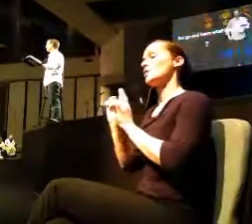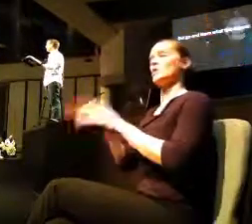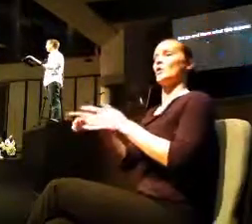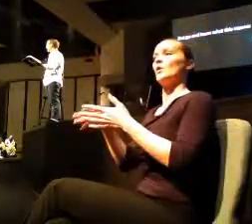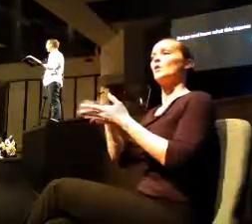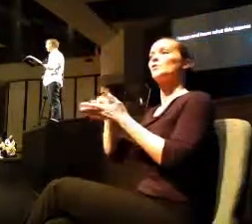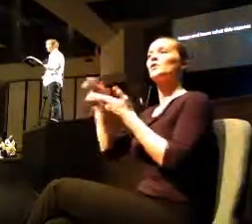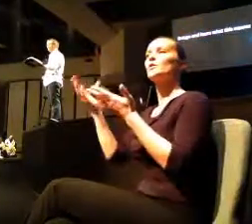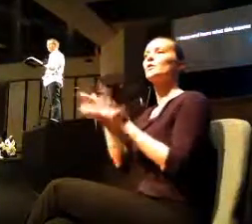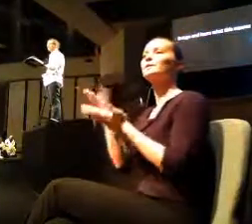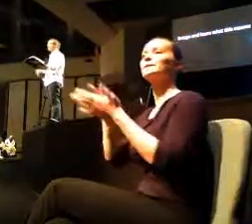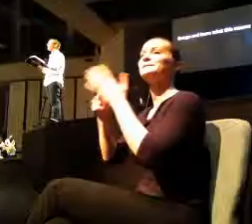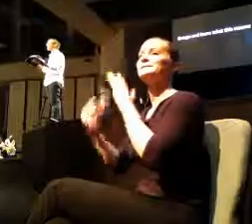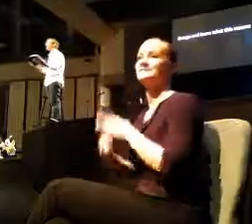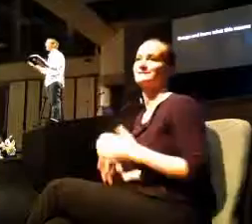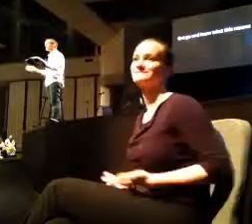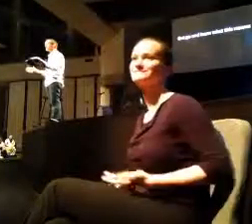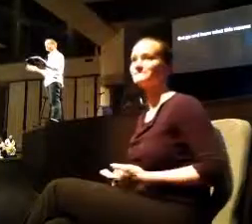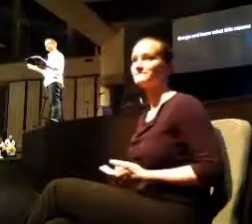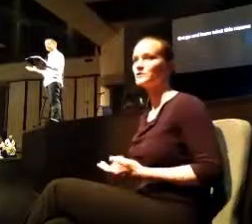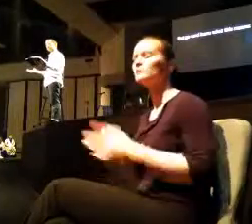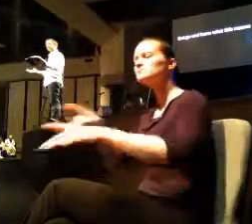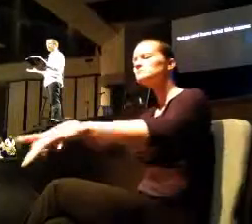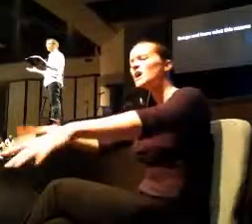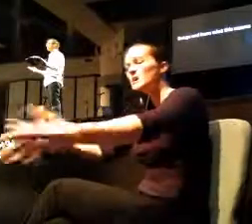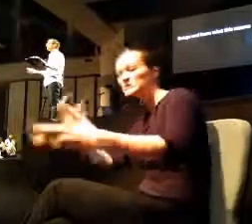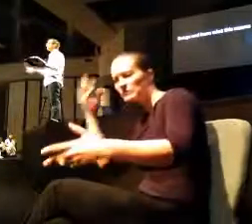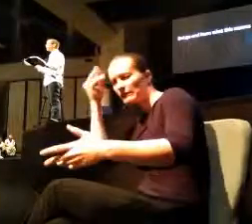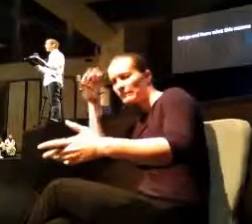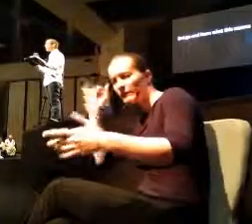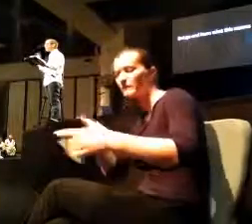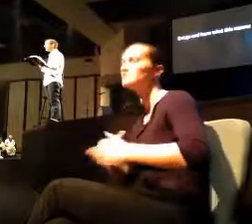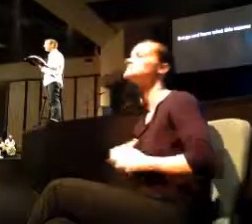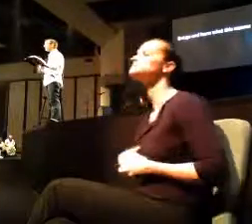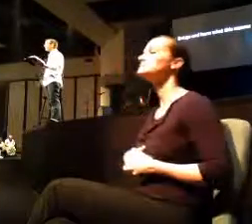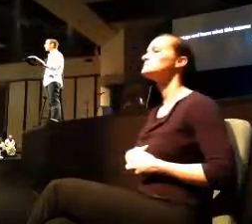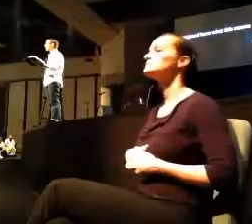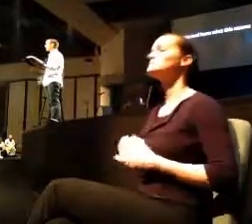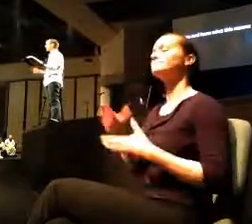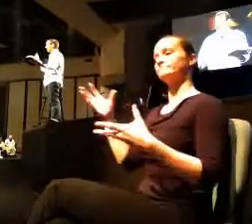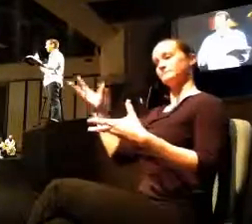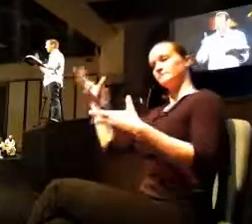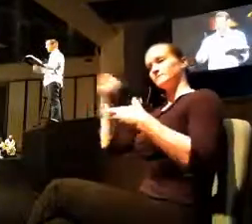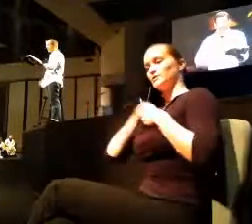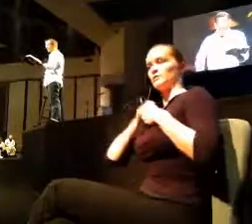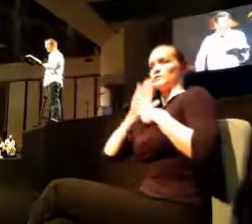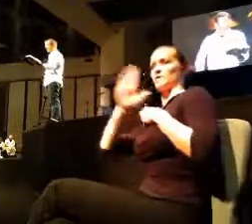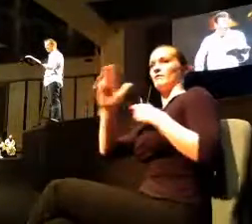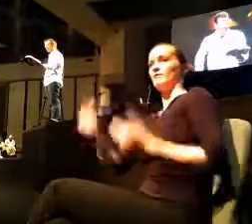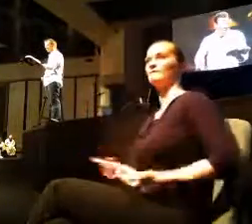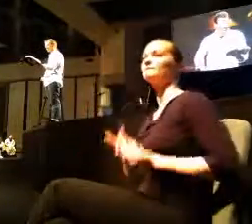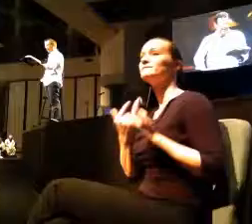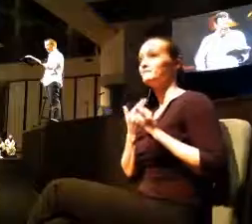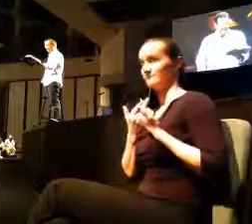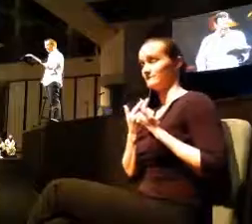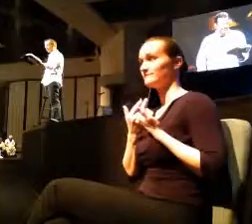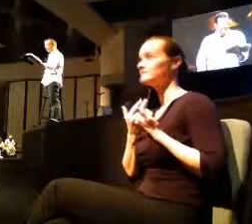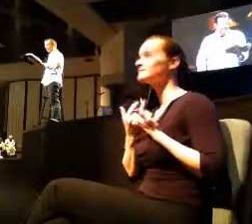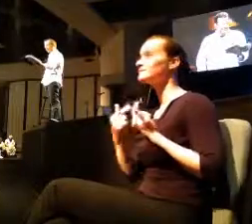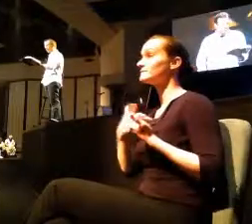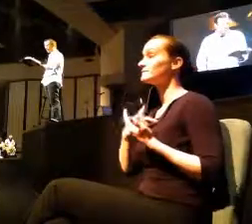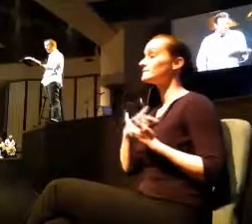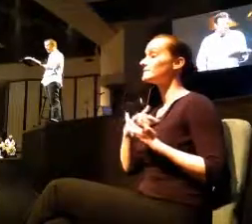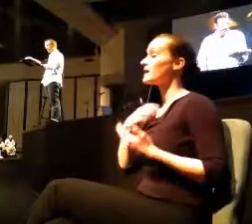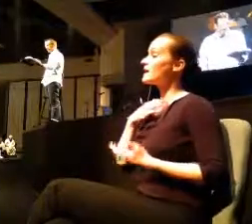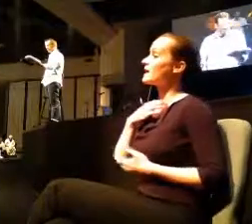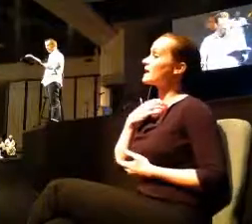this means. And I love it. Just like ponder this, think about this, incorporate this into your life. And here's what he says. I